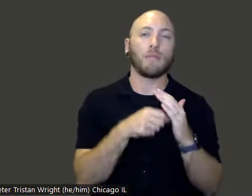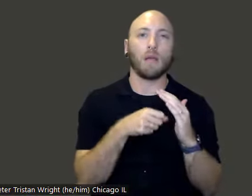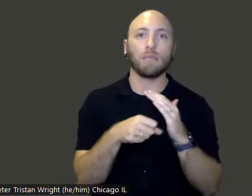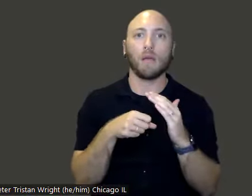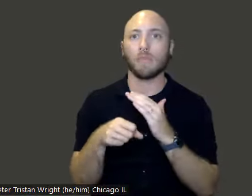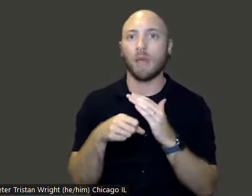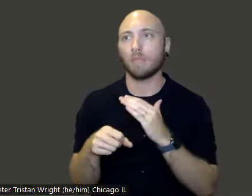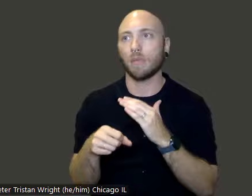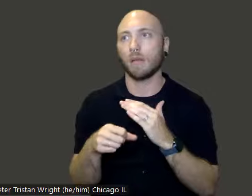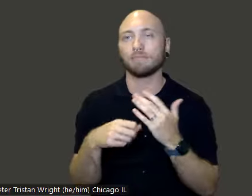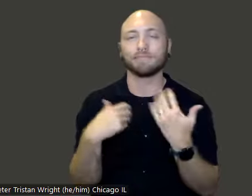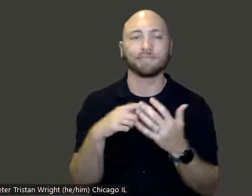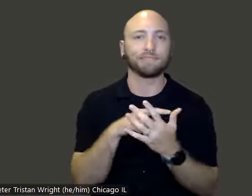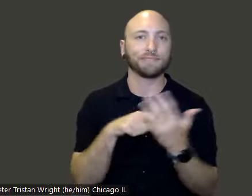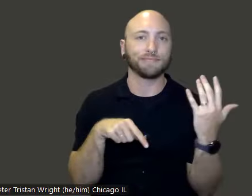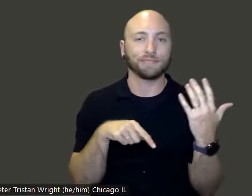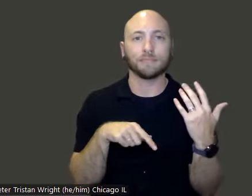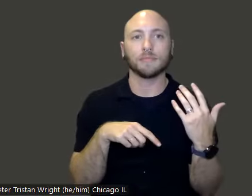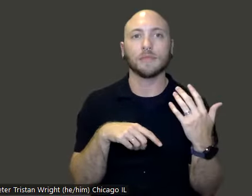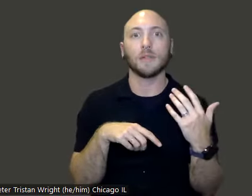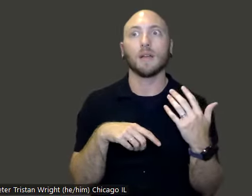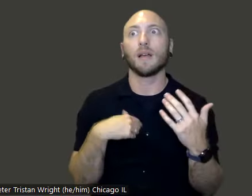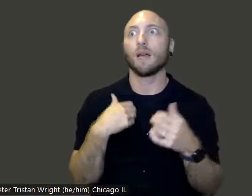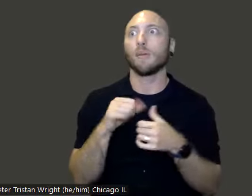institutions, and when I got sent out to the woods,